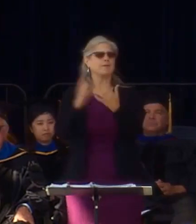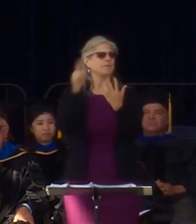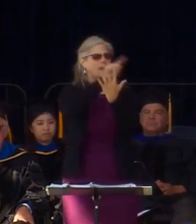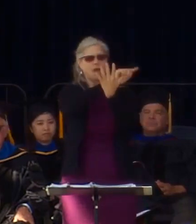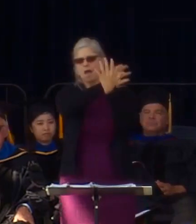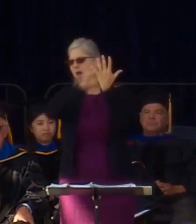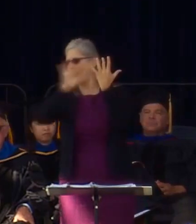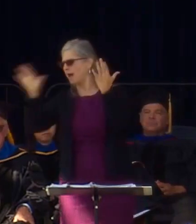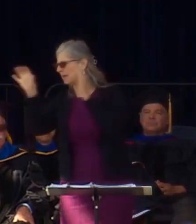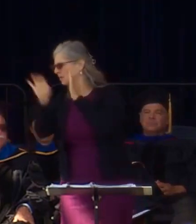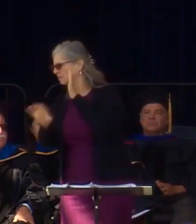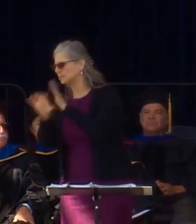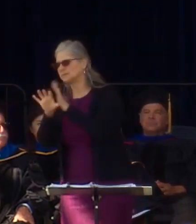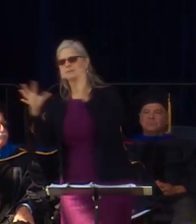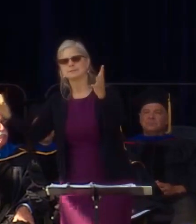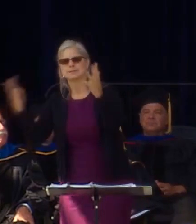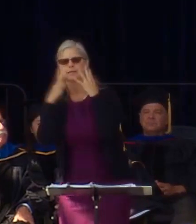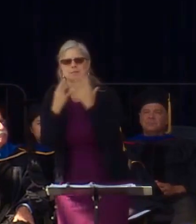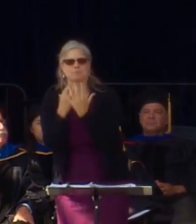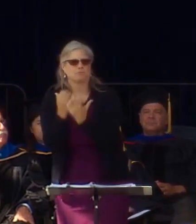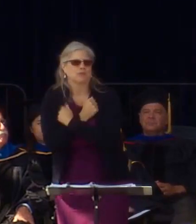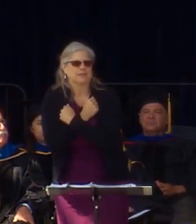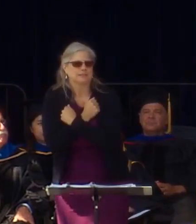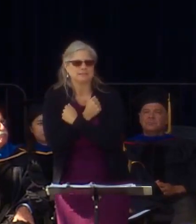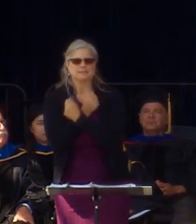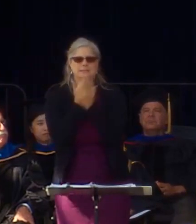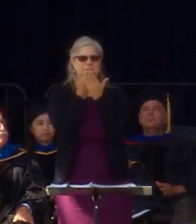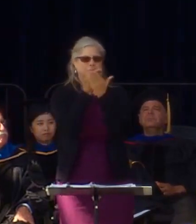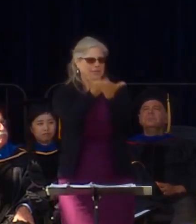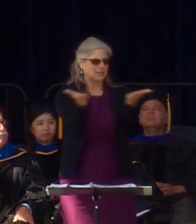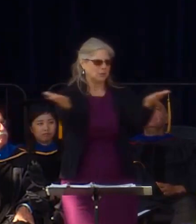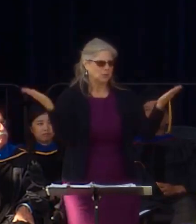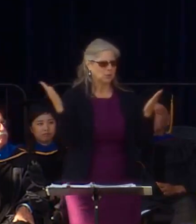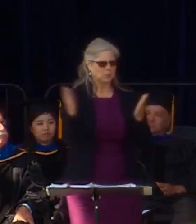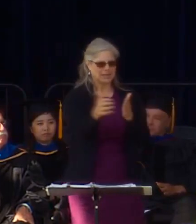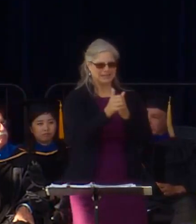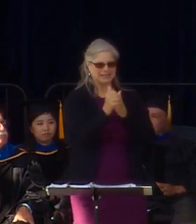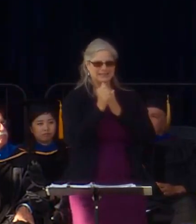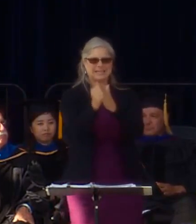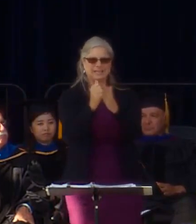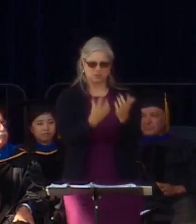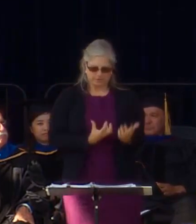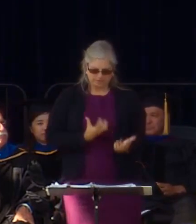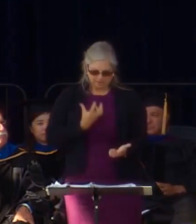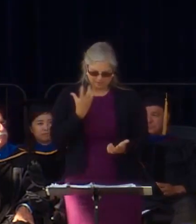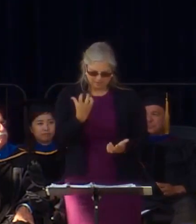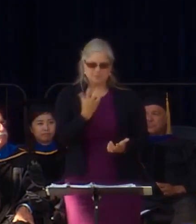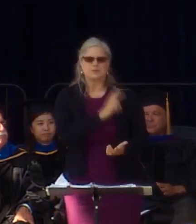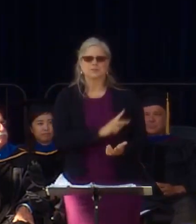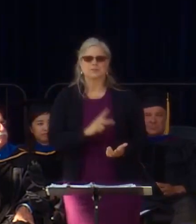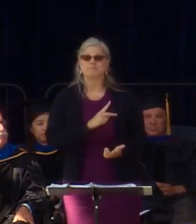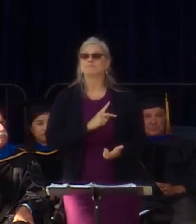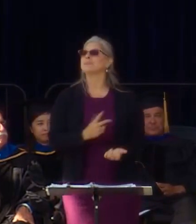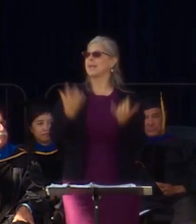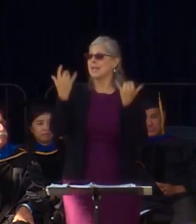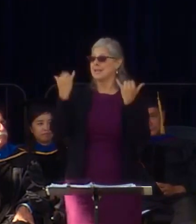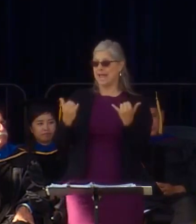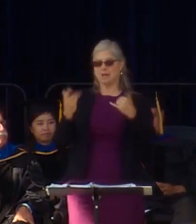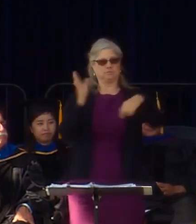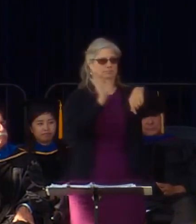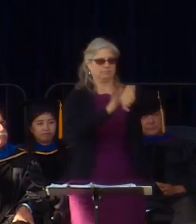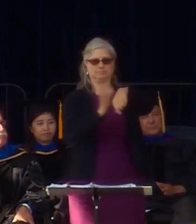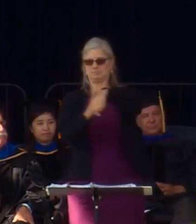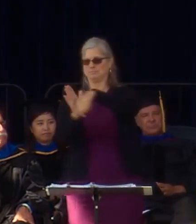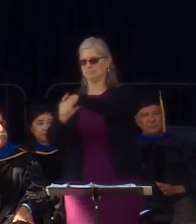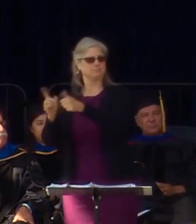is, embrace it. Be you, lead with the personal. Okay, so now you've been warned,